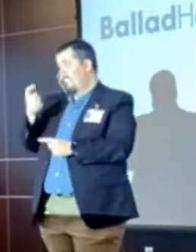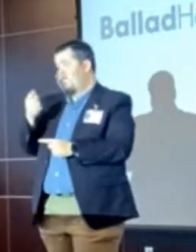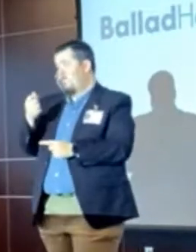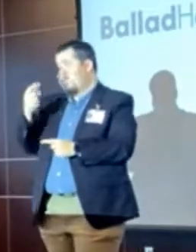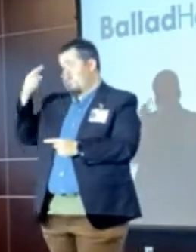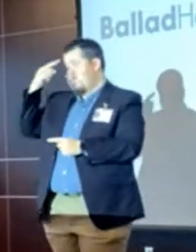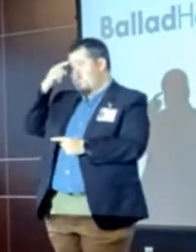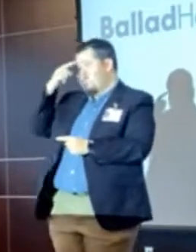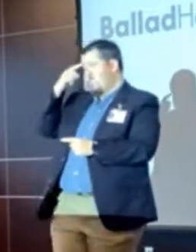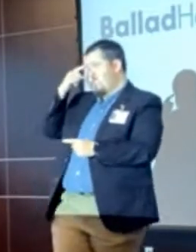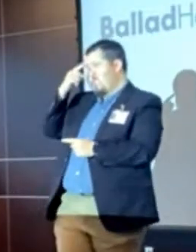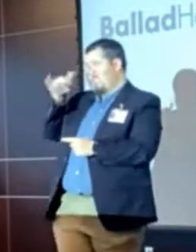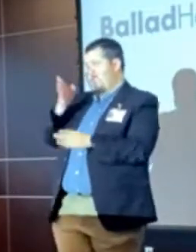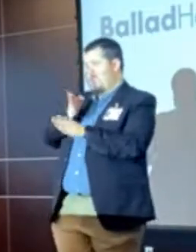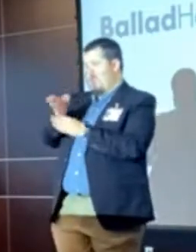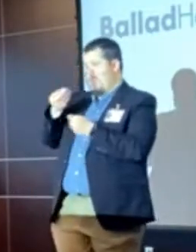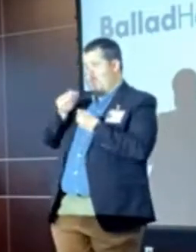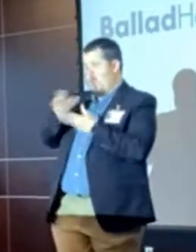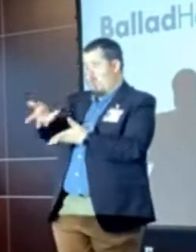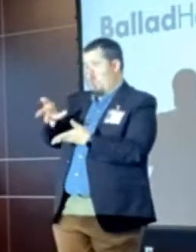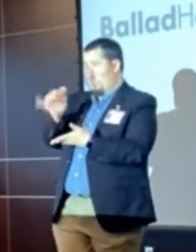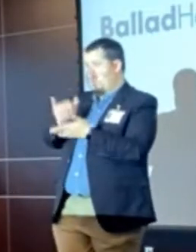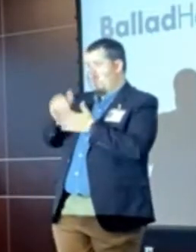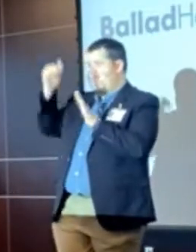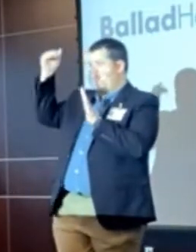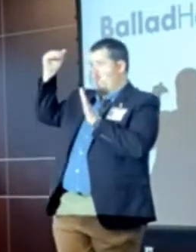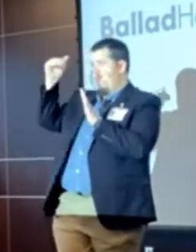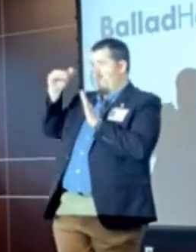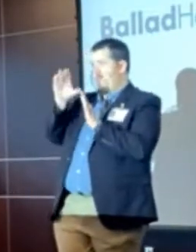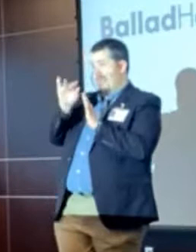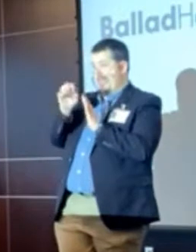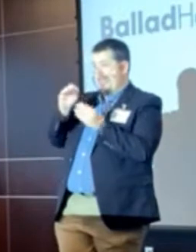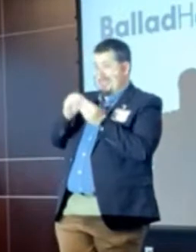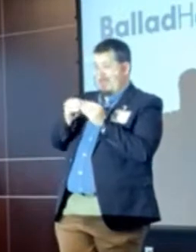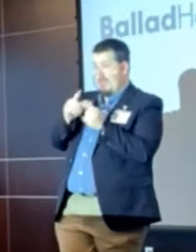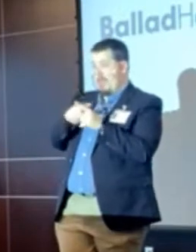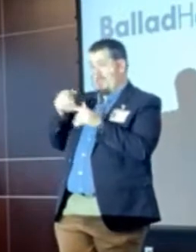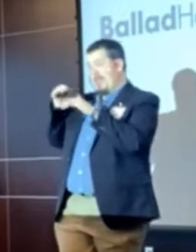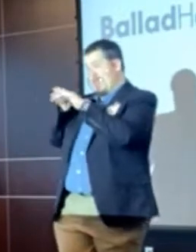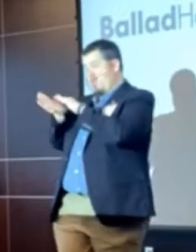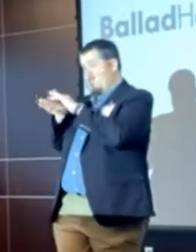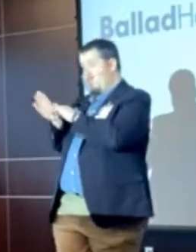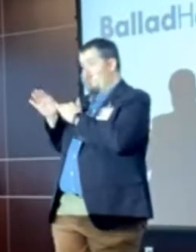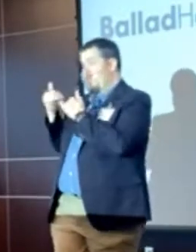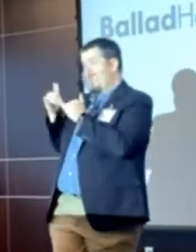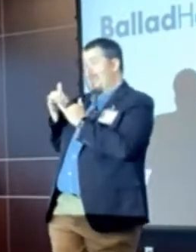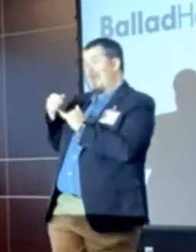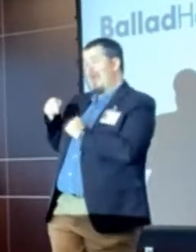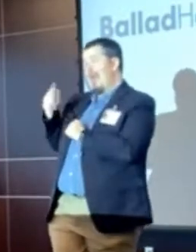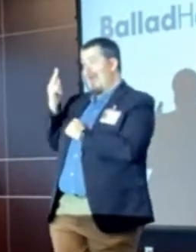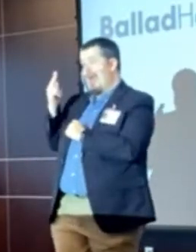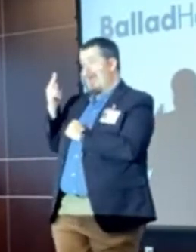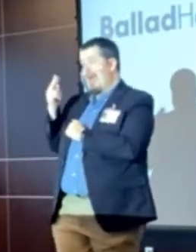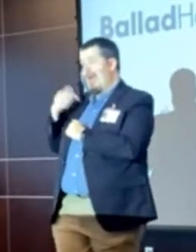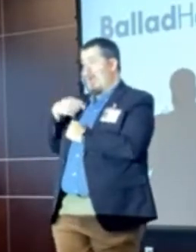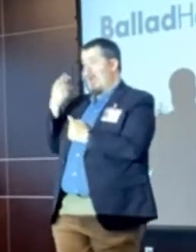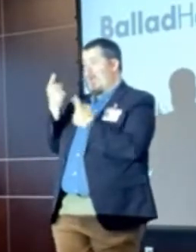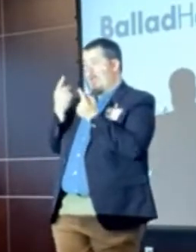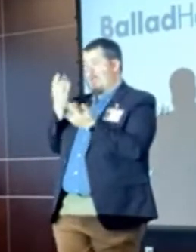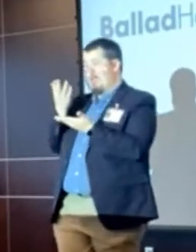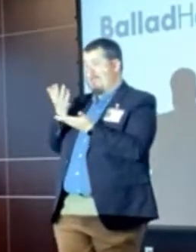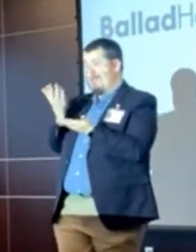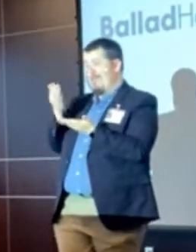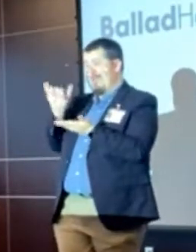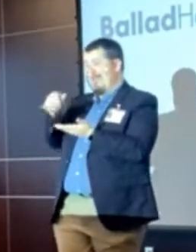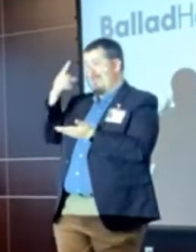what do you think is, I guess, the primary cause behind this decline? You know, cases are down, but admissions still seem fairly high. I'm wondering if maybe that's